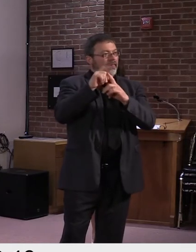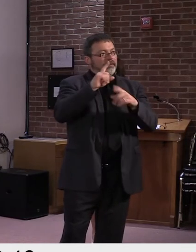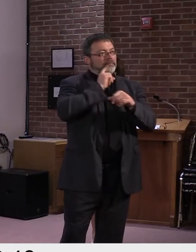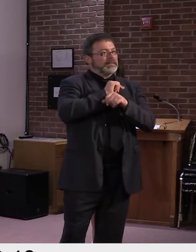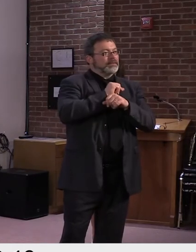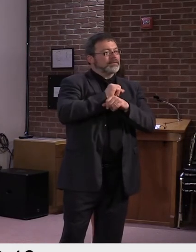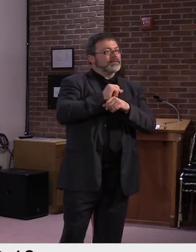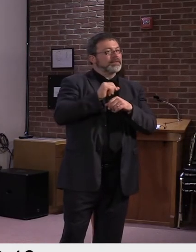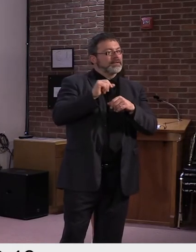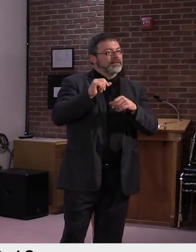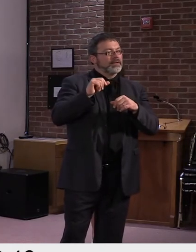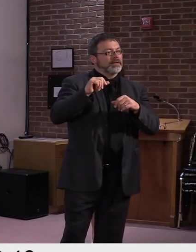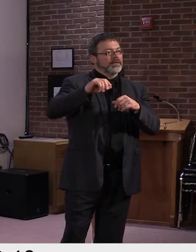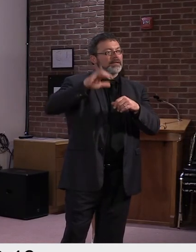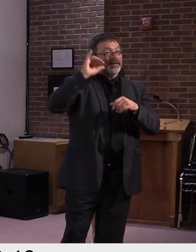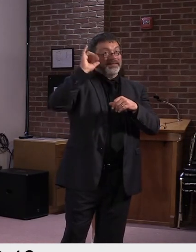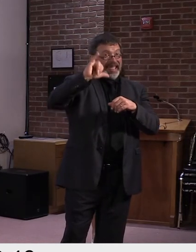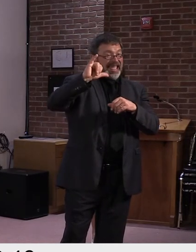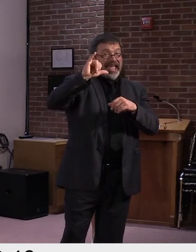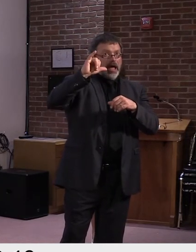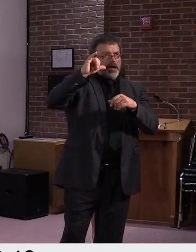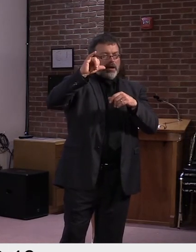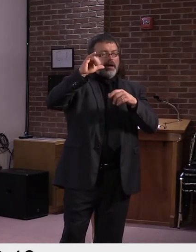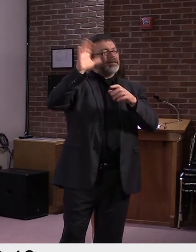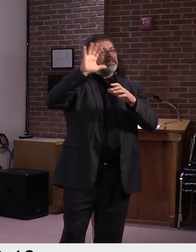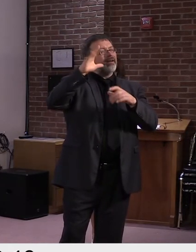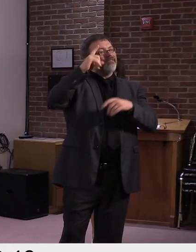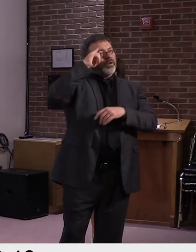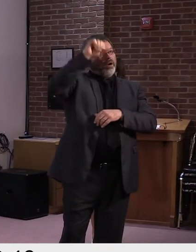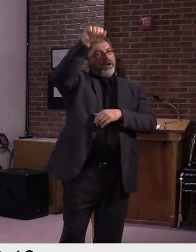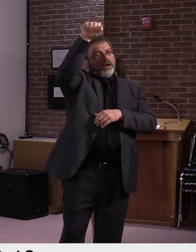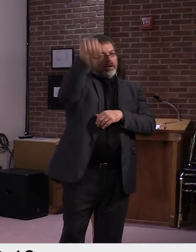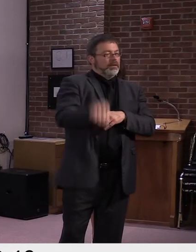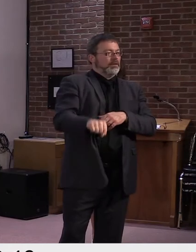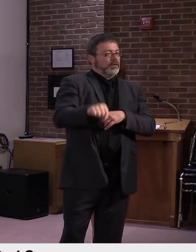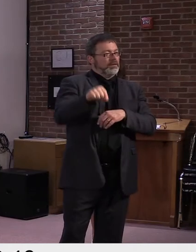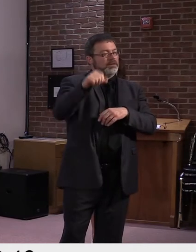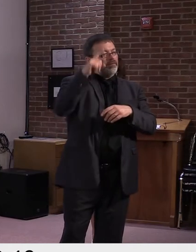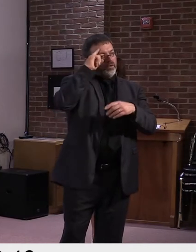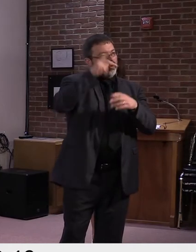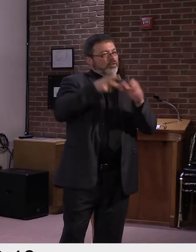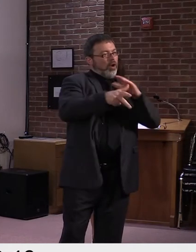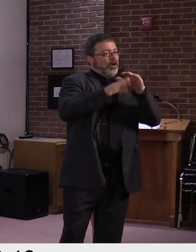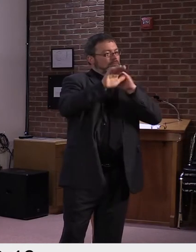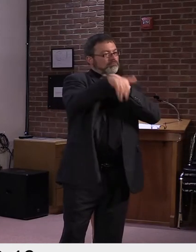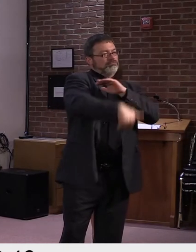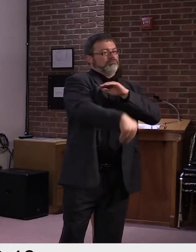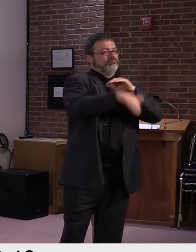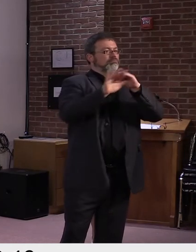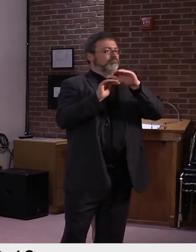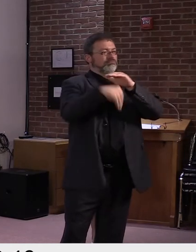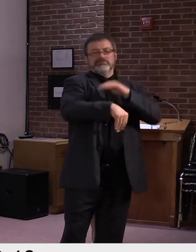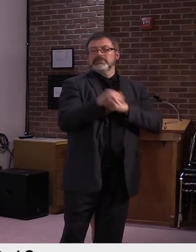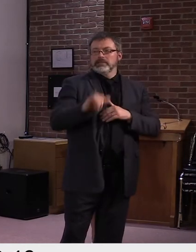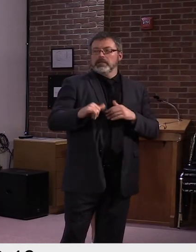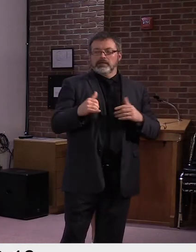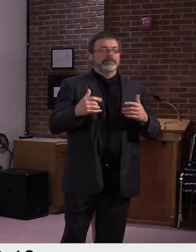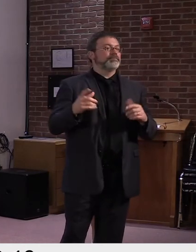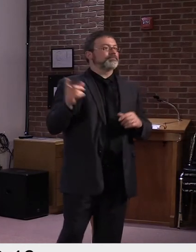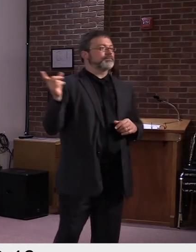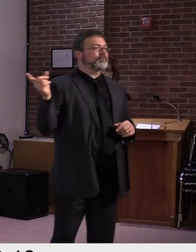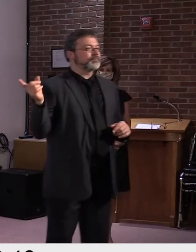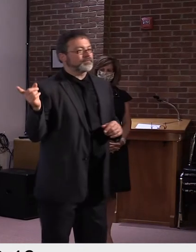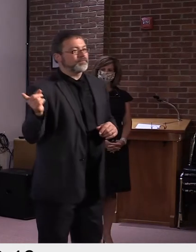noose maybe months ago in that one garage area. I don't think it was commonplace throughout the garage, but in just that